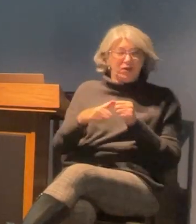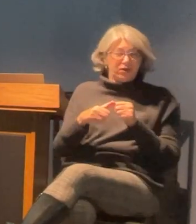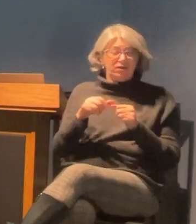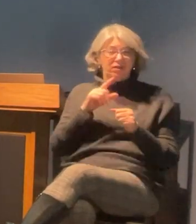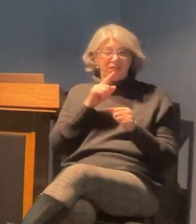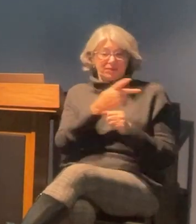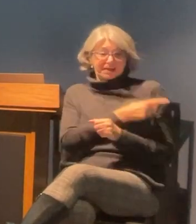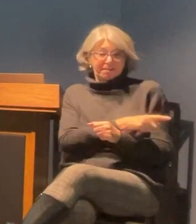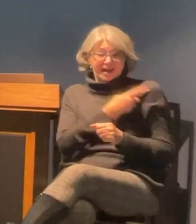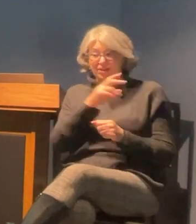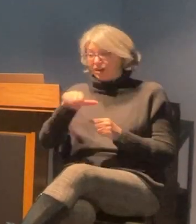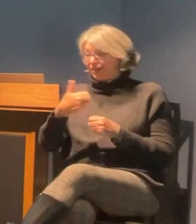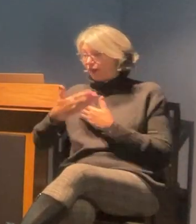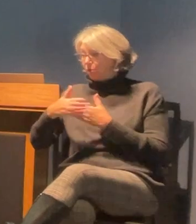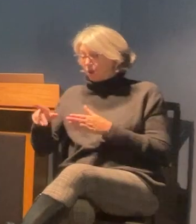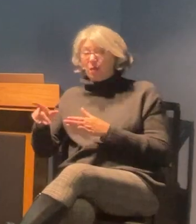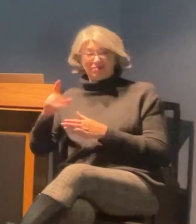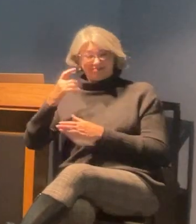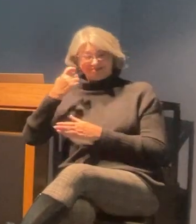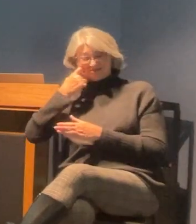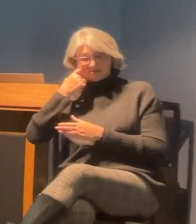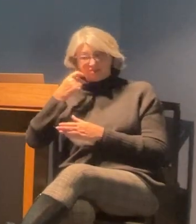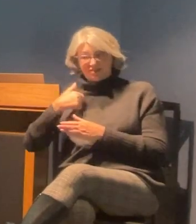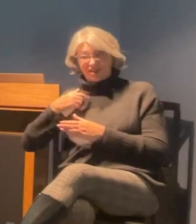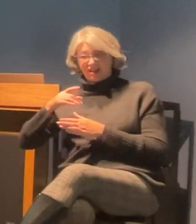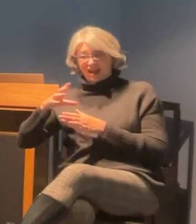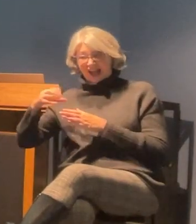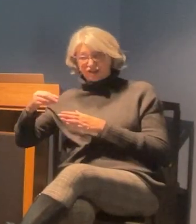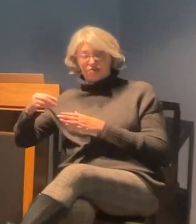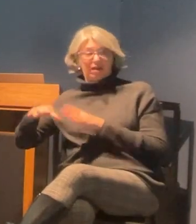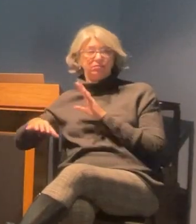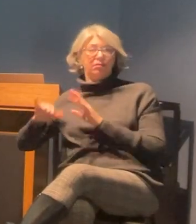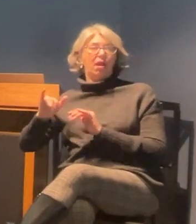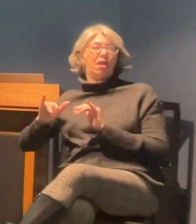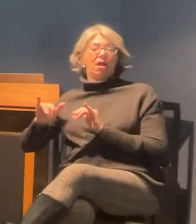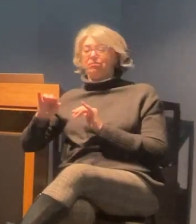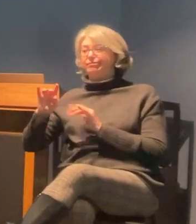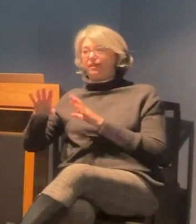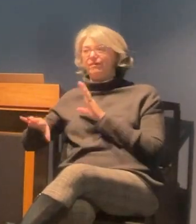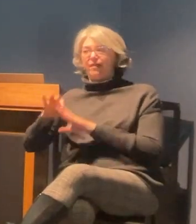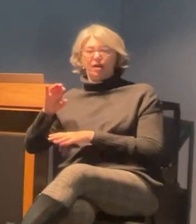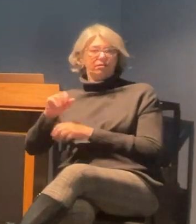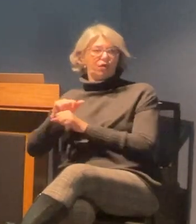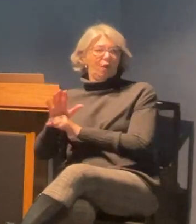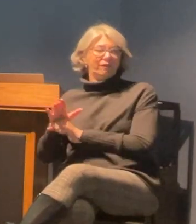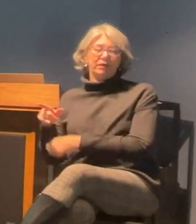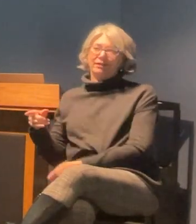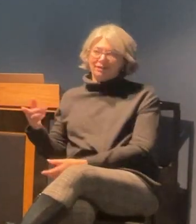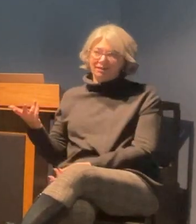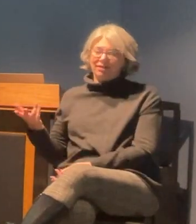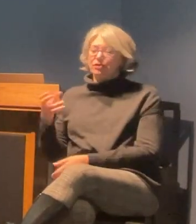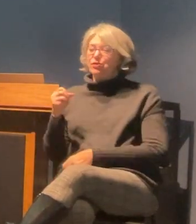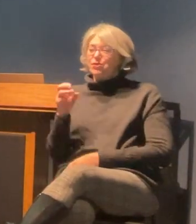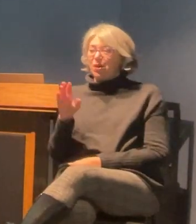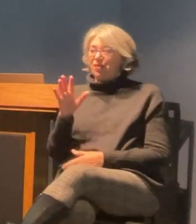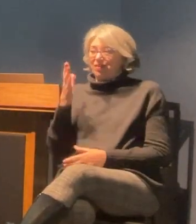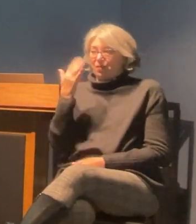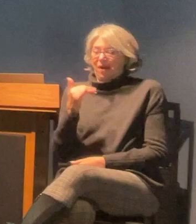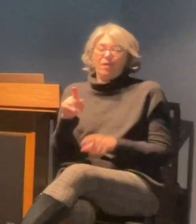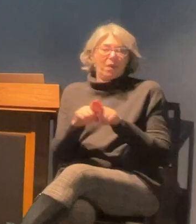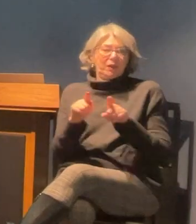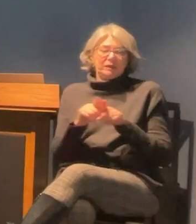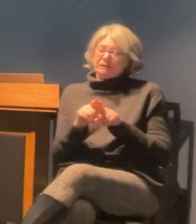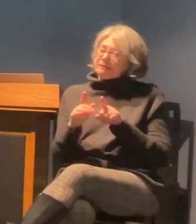a patient in the other room that they just did an X-ray and they discovered they have COVID. So this is why they